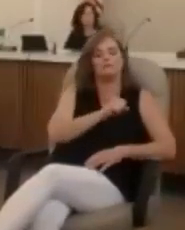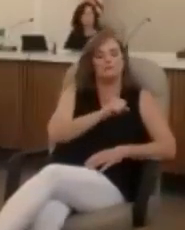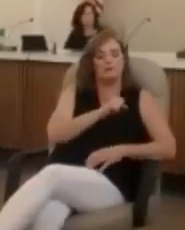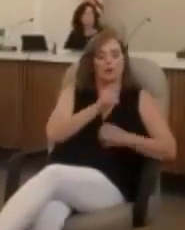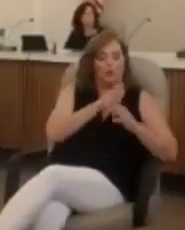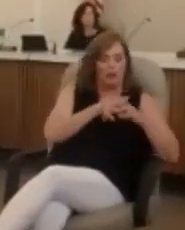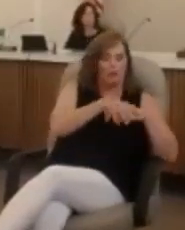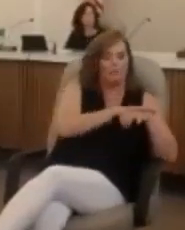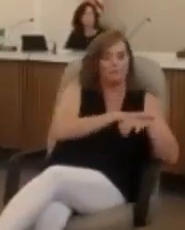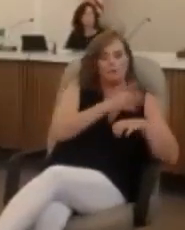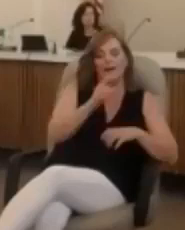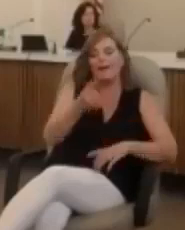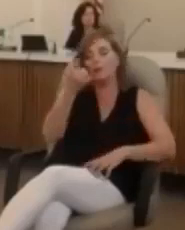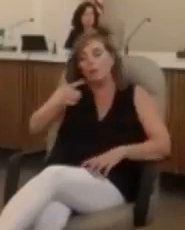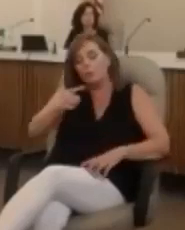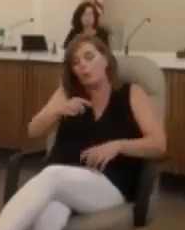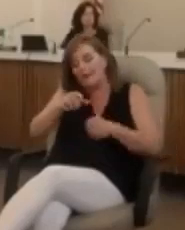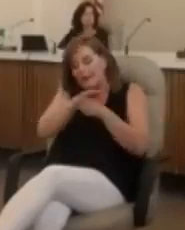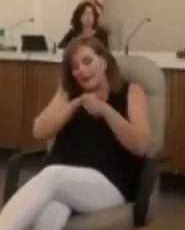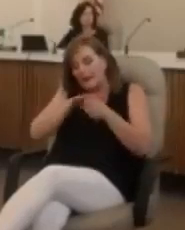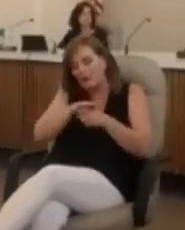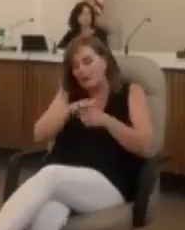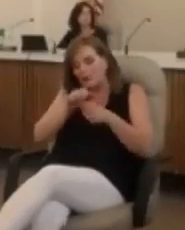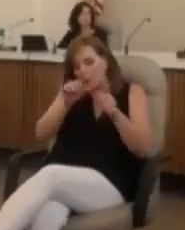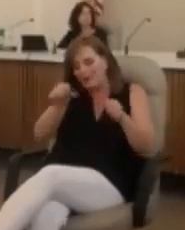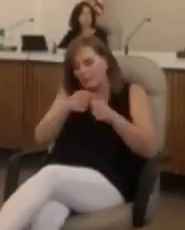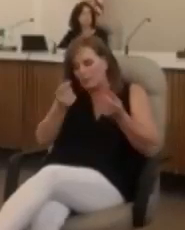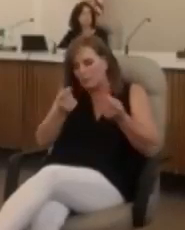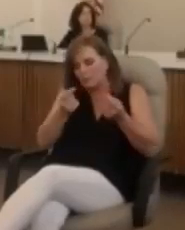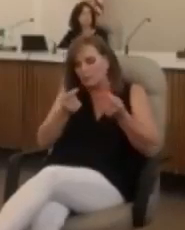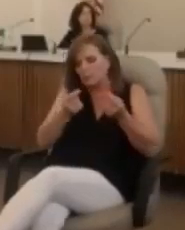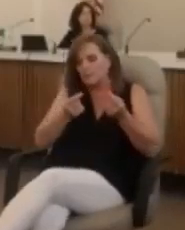In the one area, what we did is because